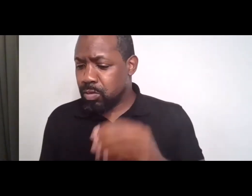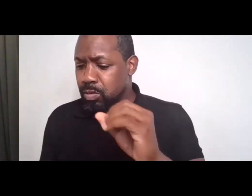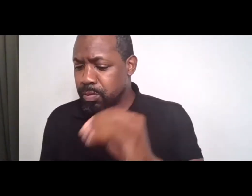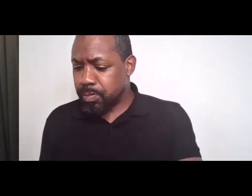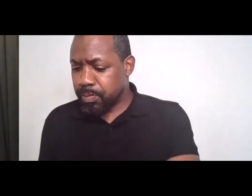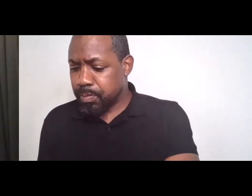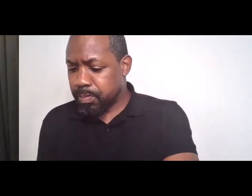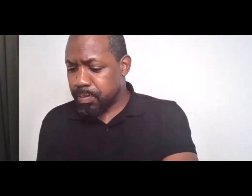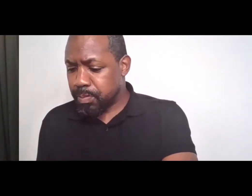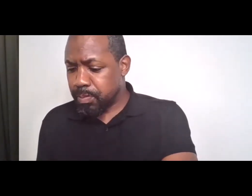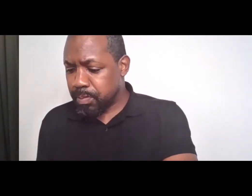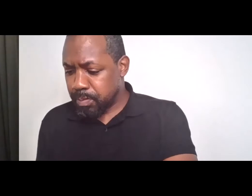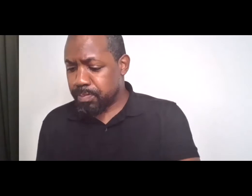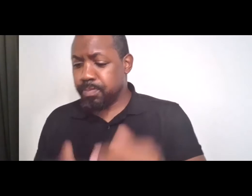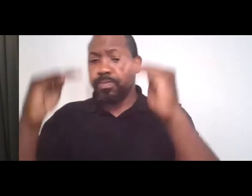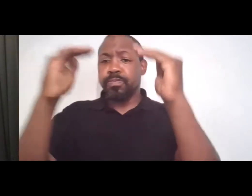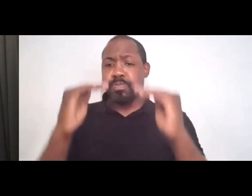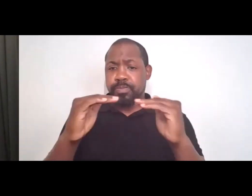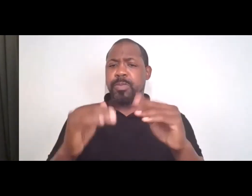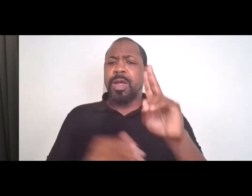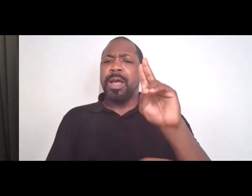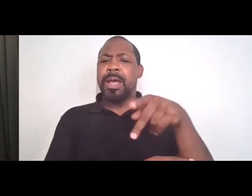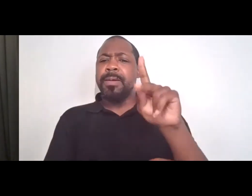so thrilled to have the increase to be able to spend it in this way.